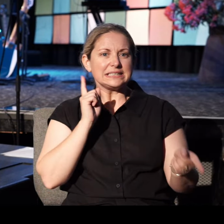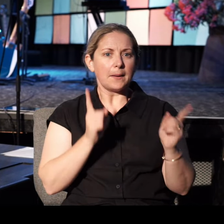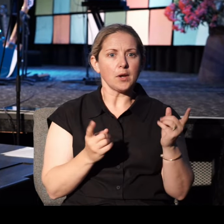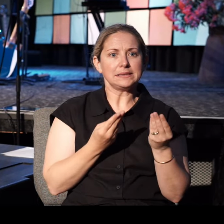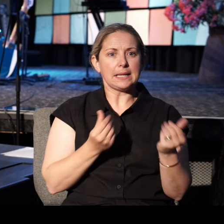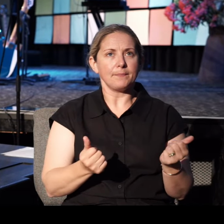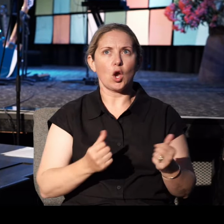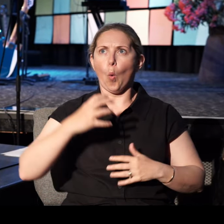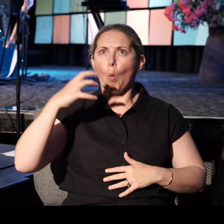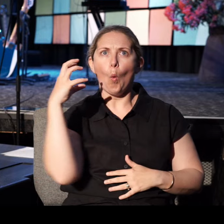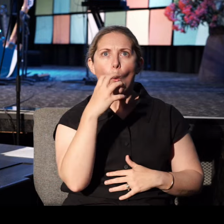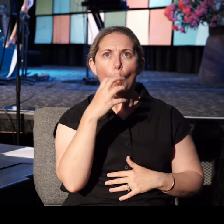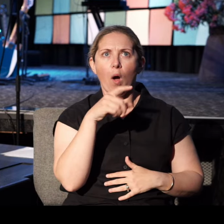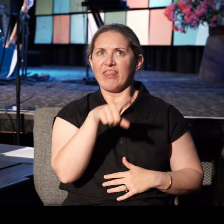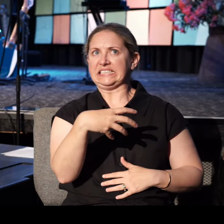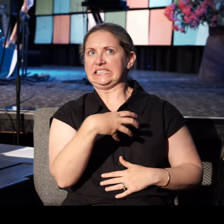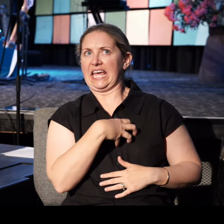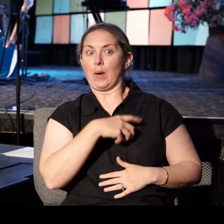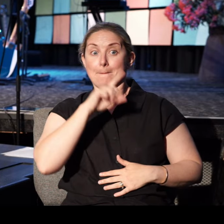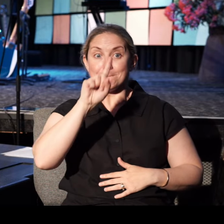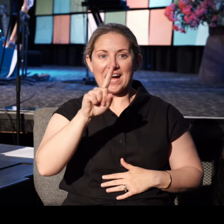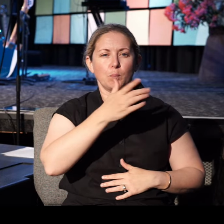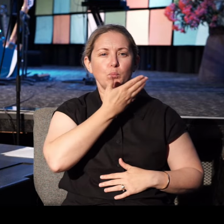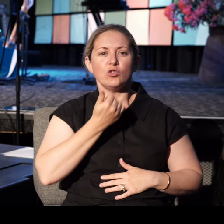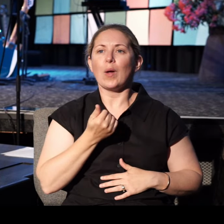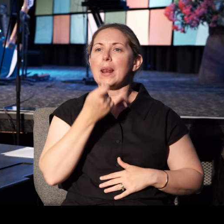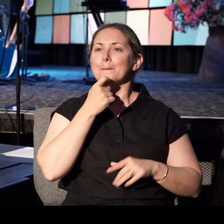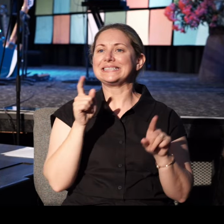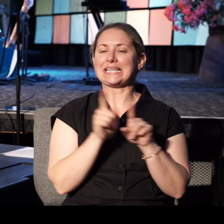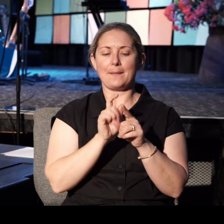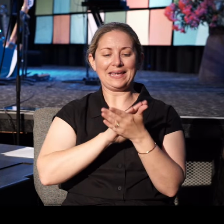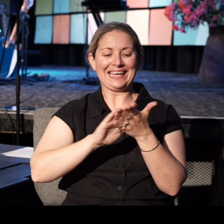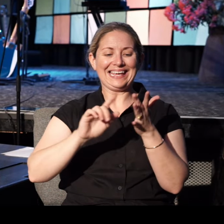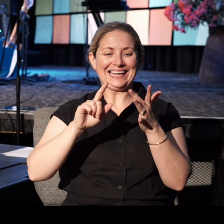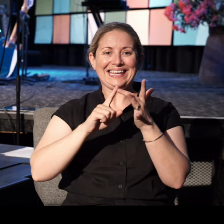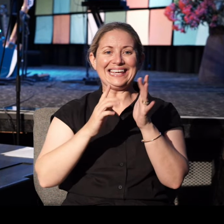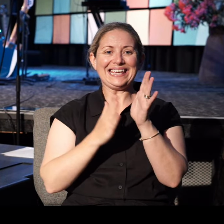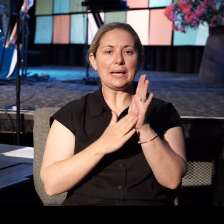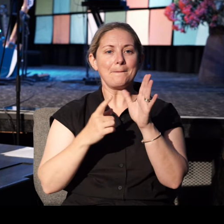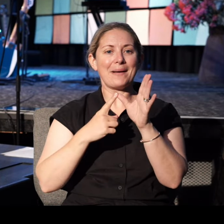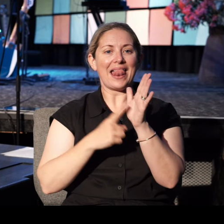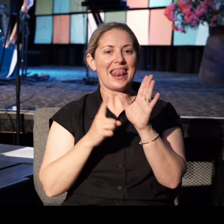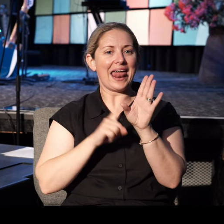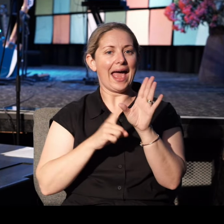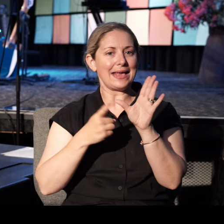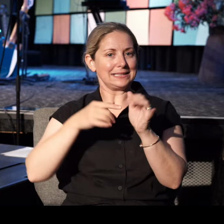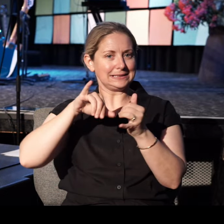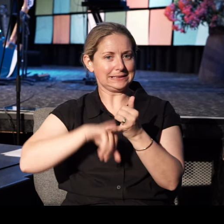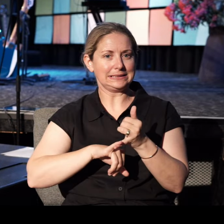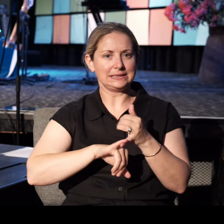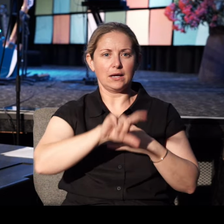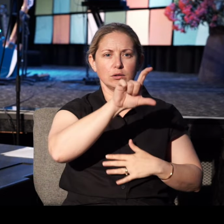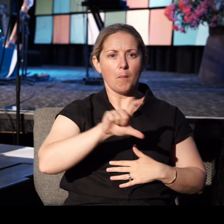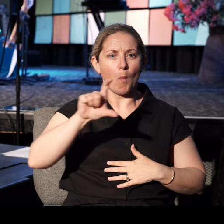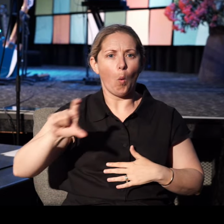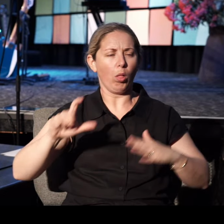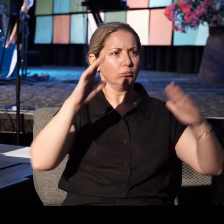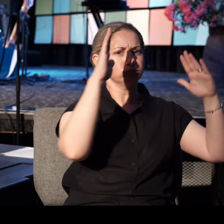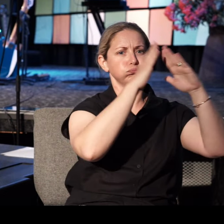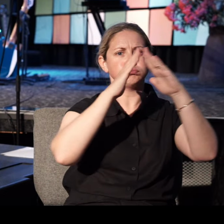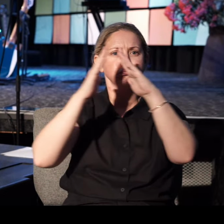The Himalayas are like that. I've never been to the Himalayas, but there's a kind of beauty that the Mount Everest, the Himalayas have, a